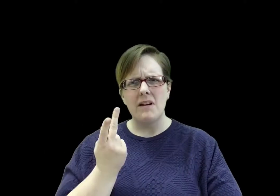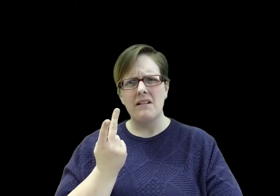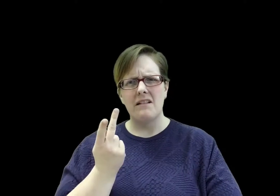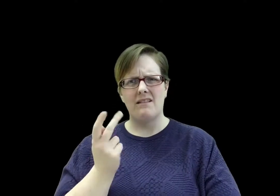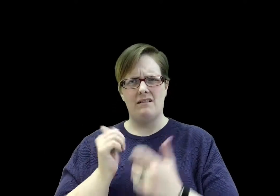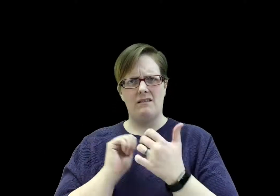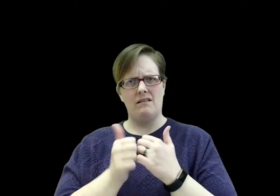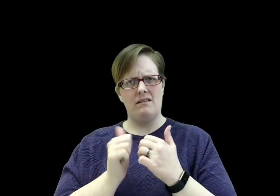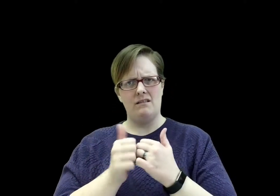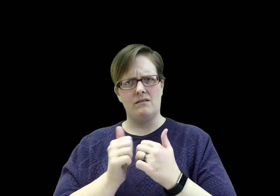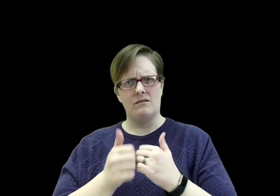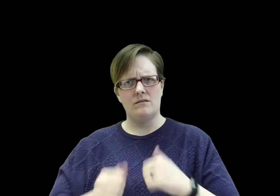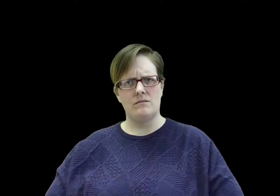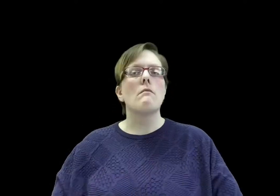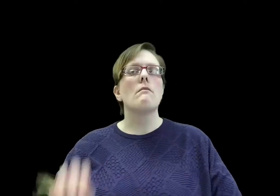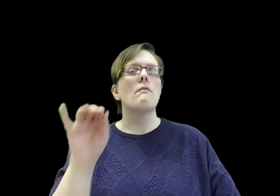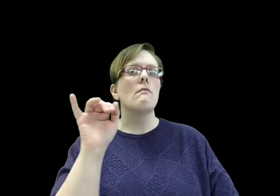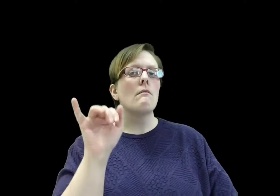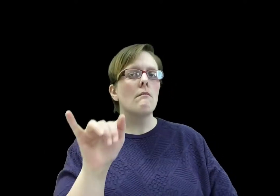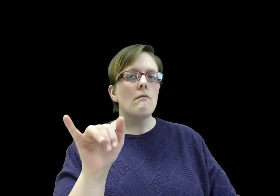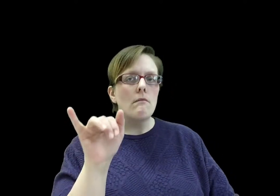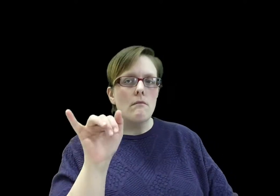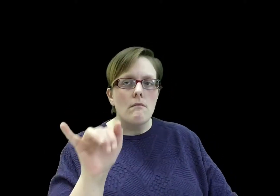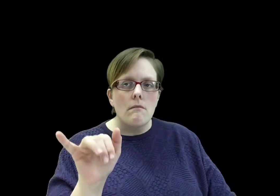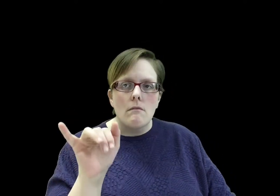Why was it short? How did the shortness come back?